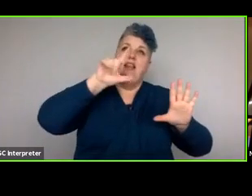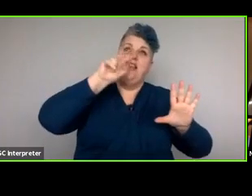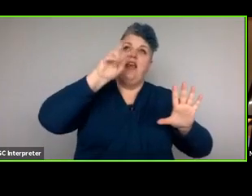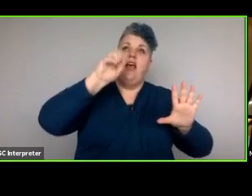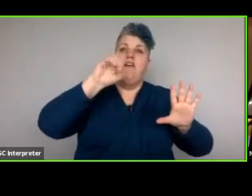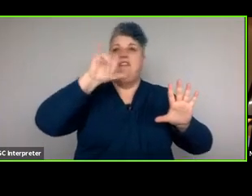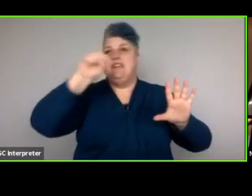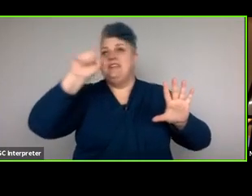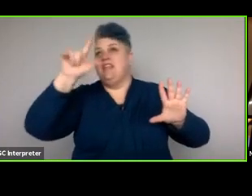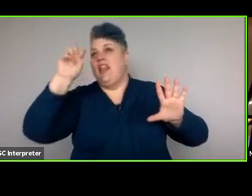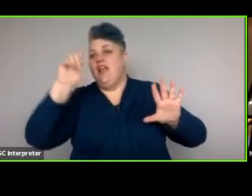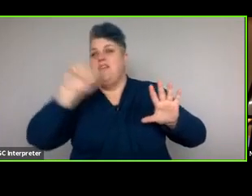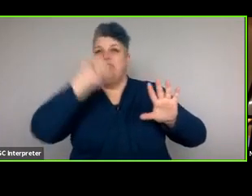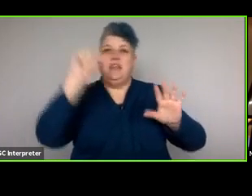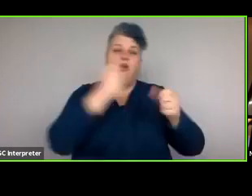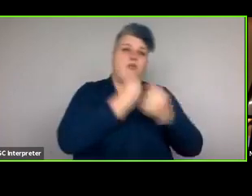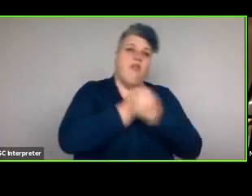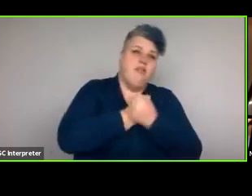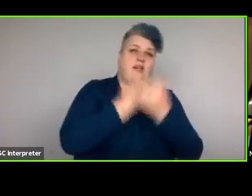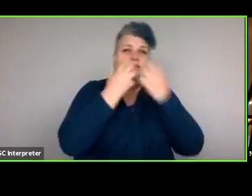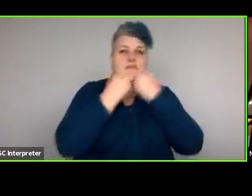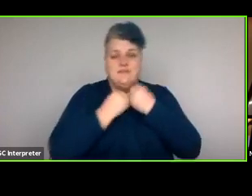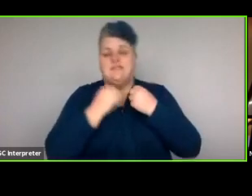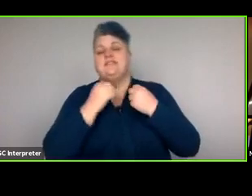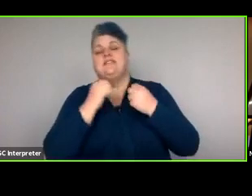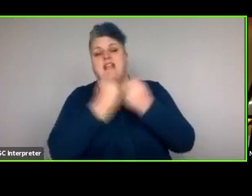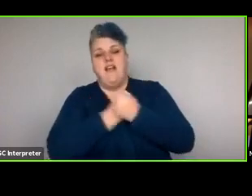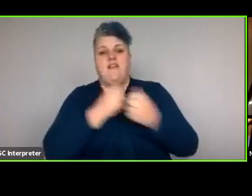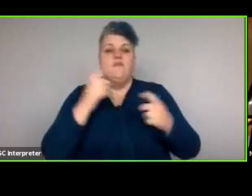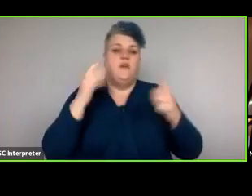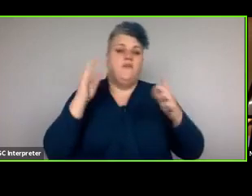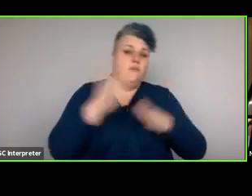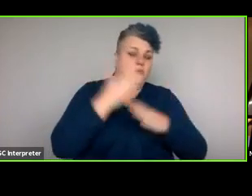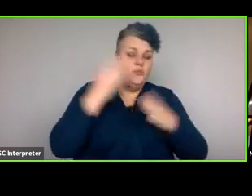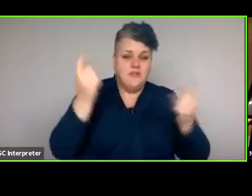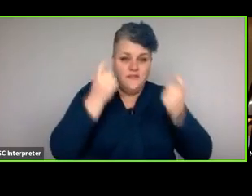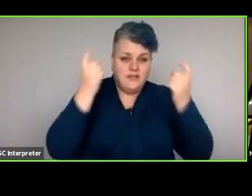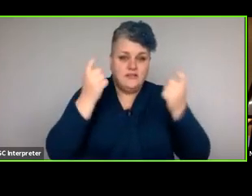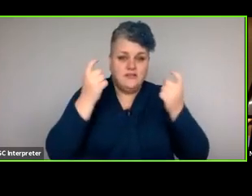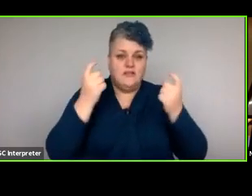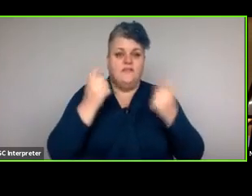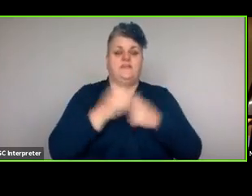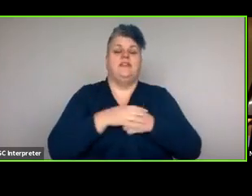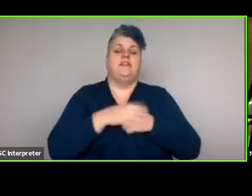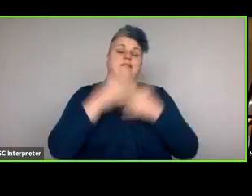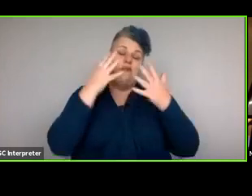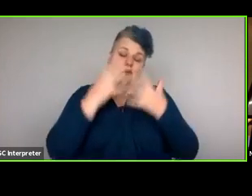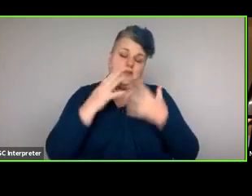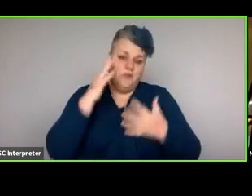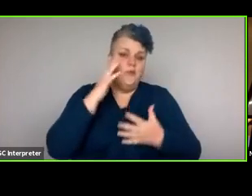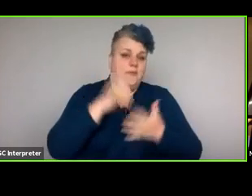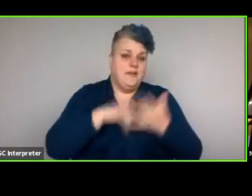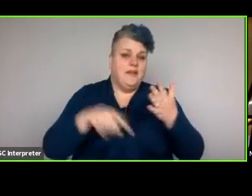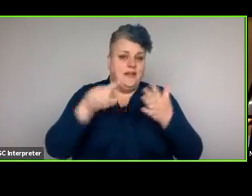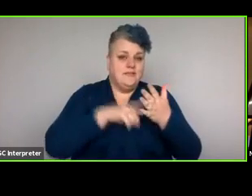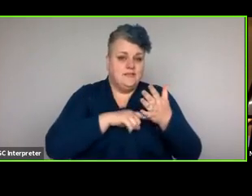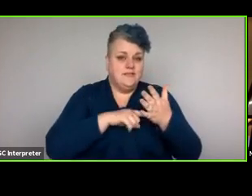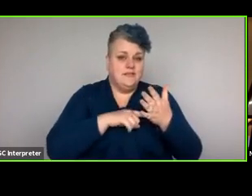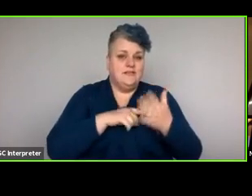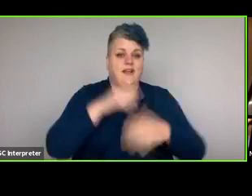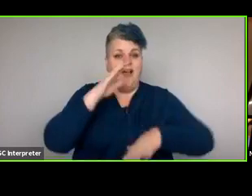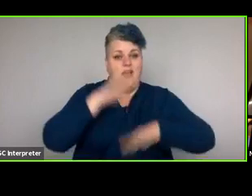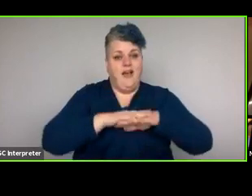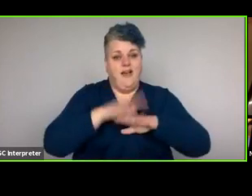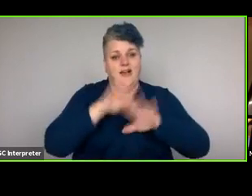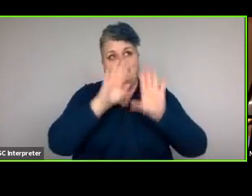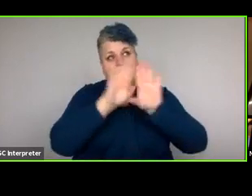And so, we have a wonderful music festival that is unfortunately also going to be canceled this summer that happens in front of that wall. I